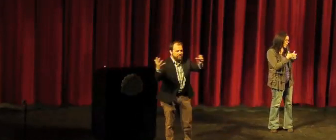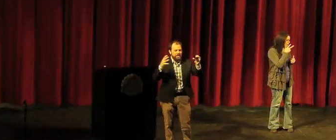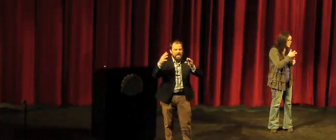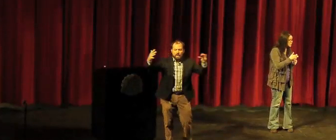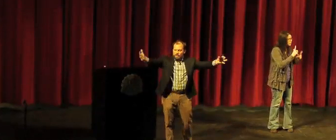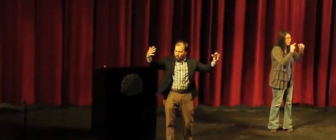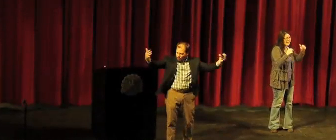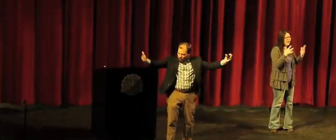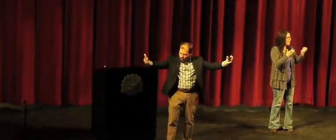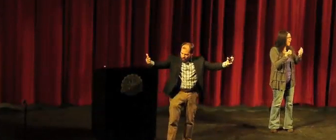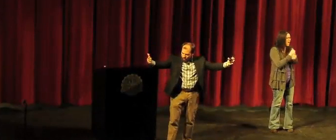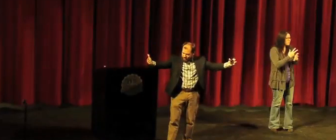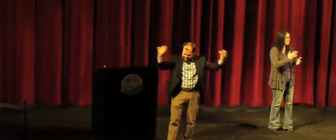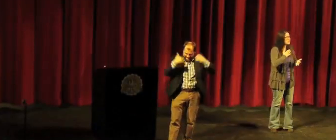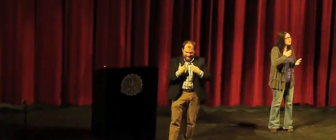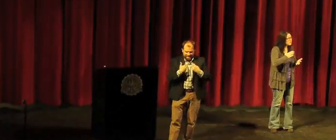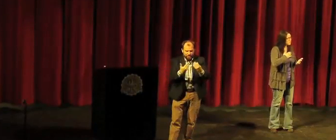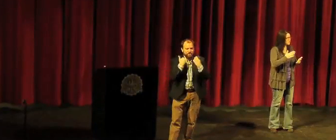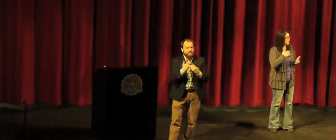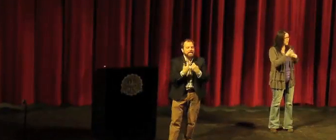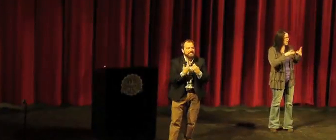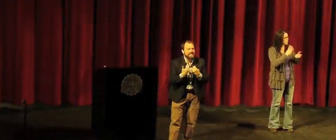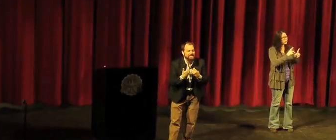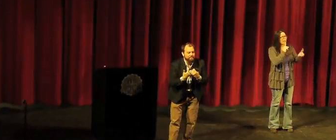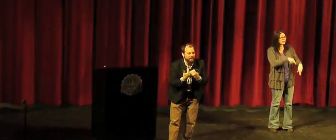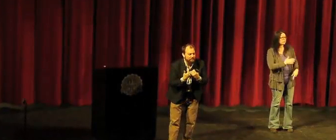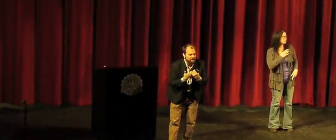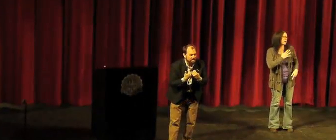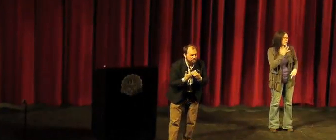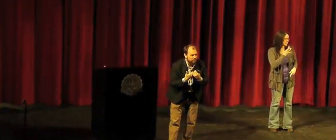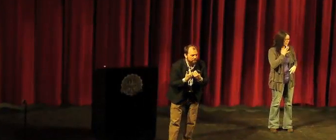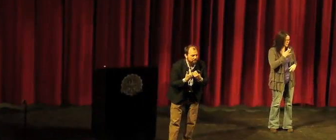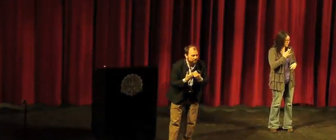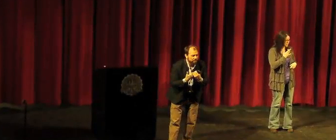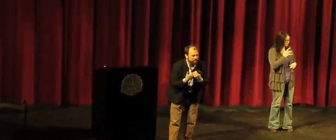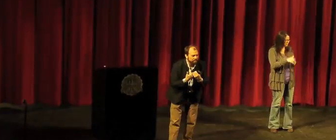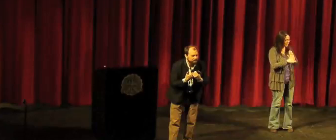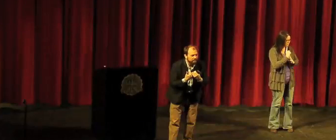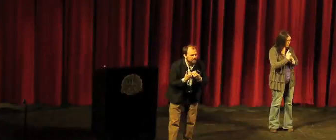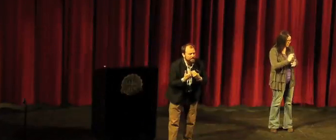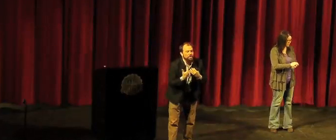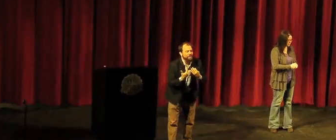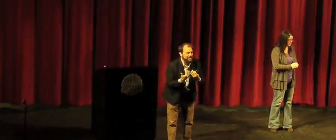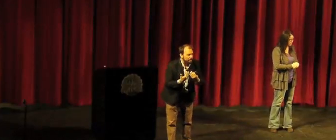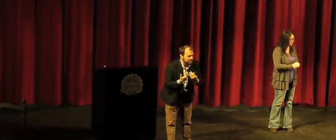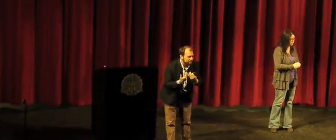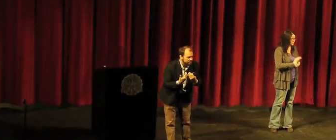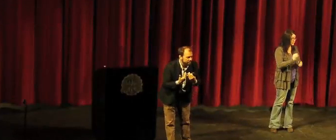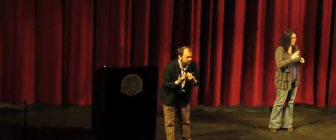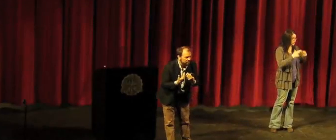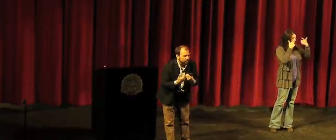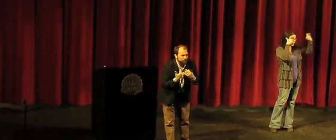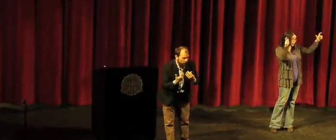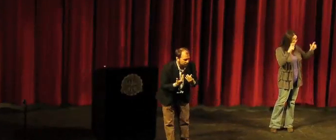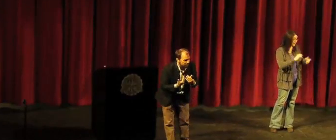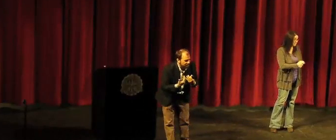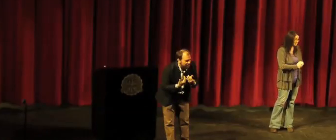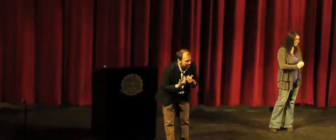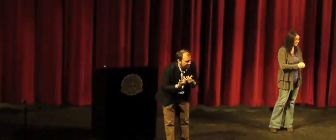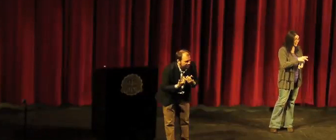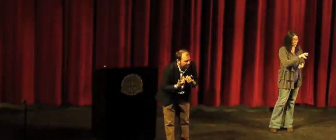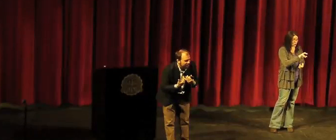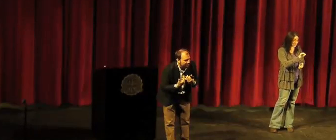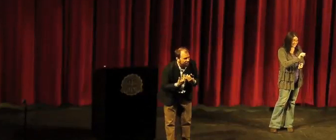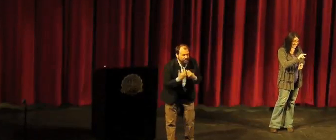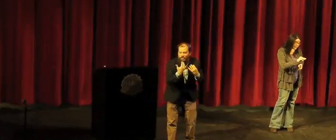I want everything. I want the whole world to answer to my tastes and preference at the moment. That's called egoism.